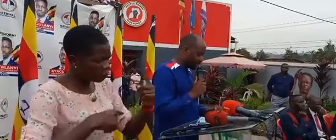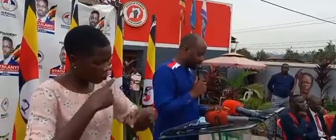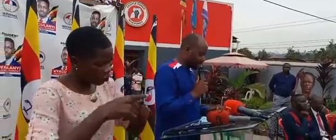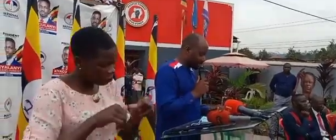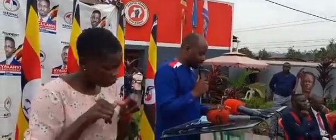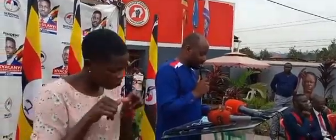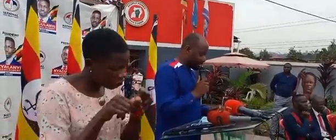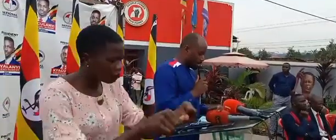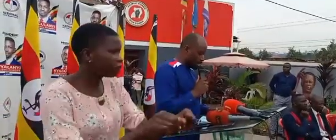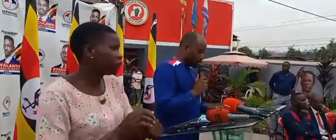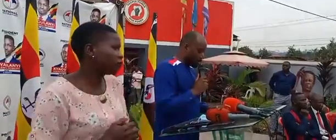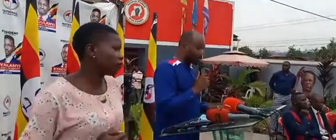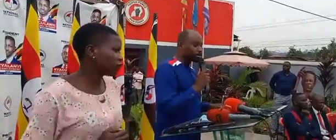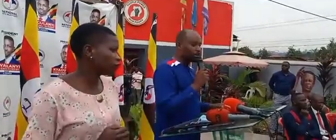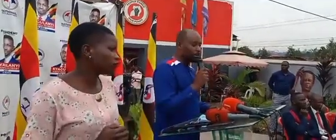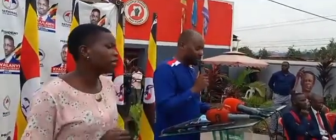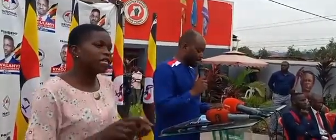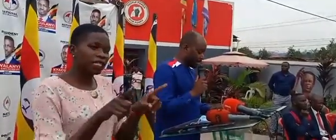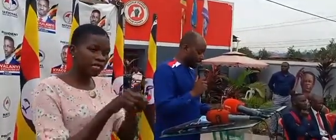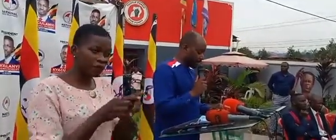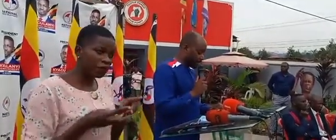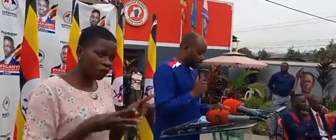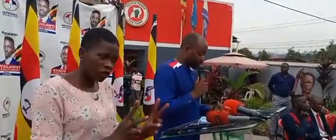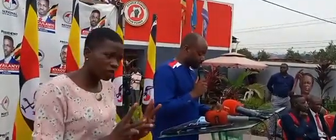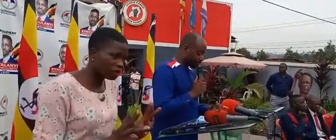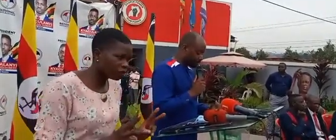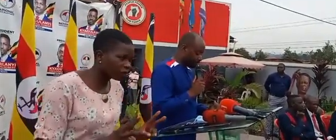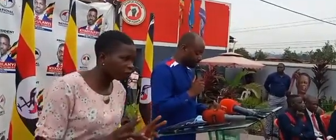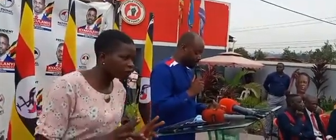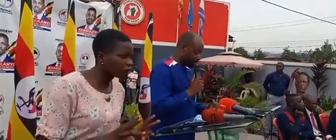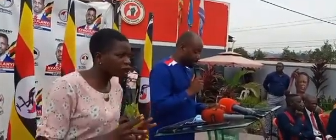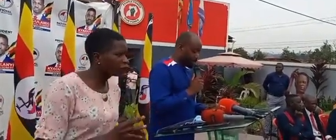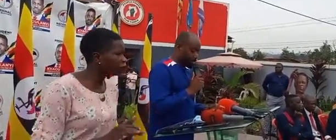certainly fail. But also,